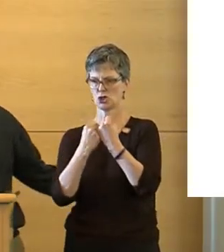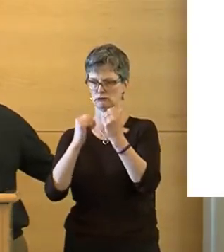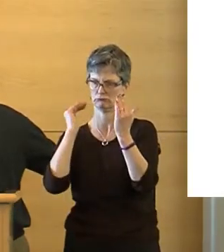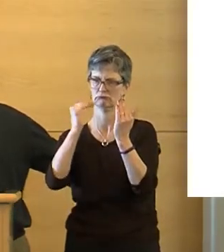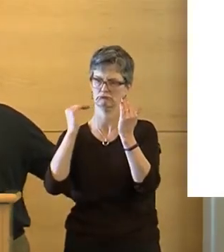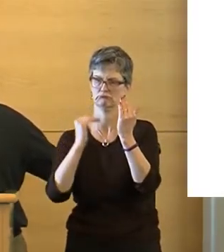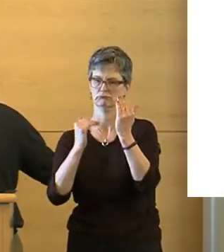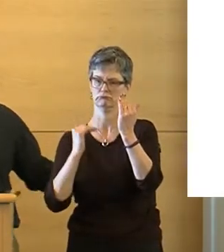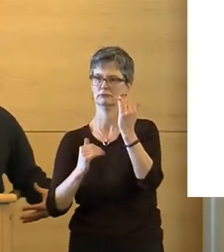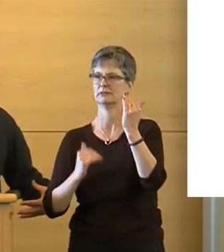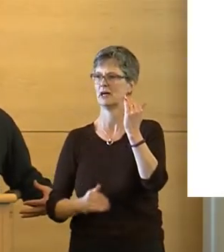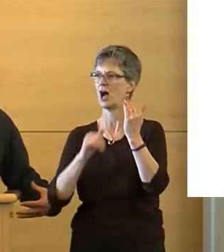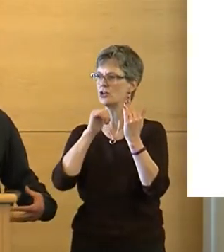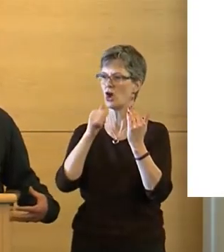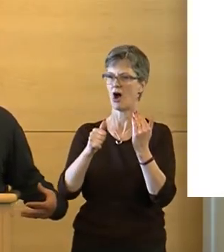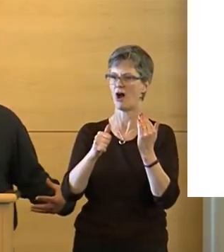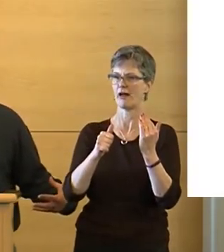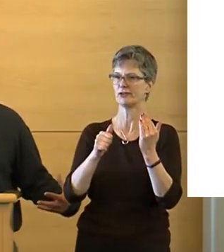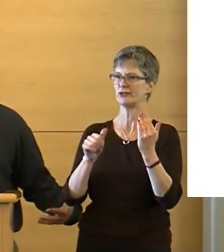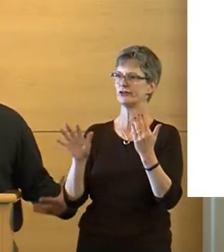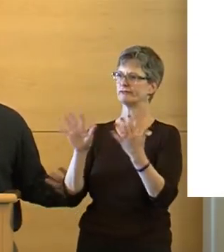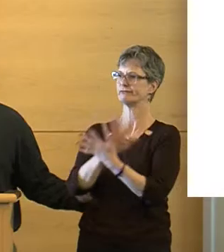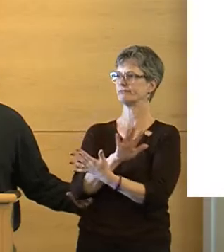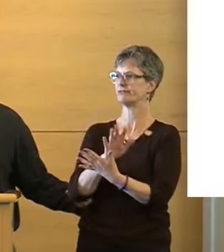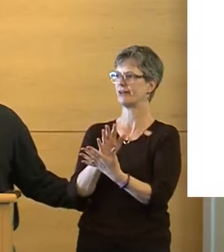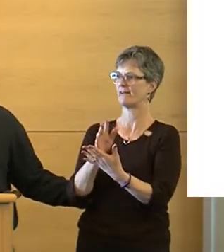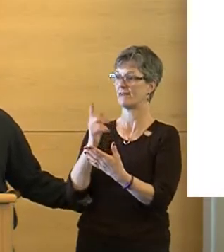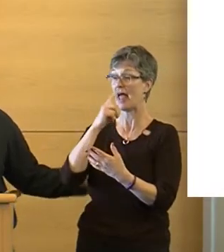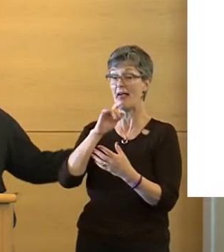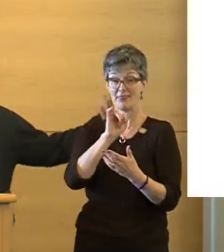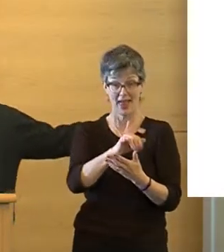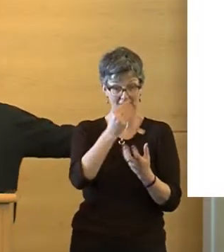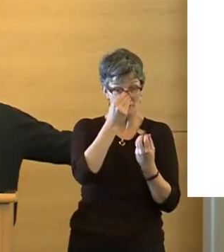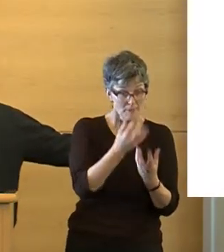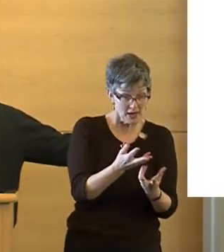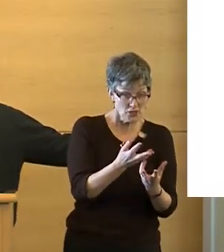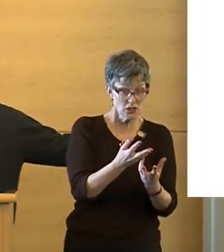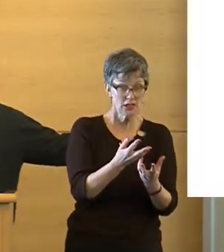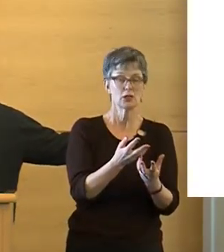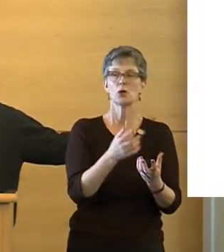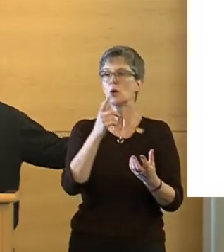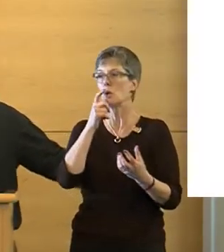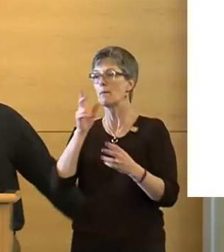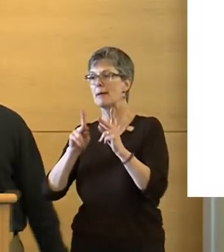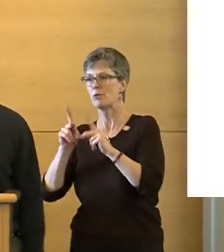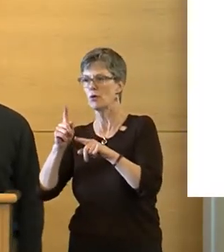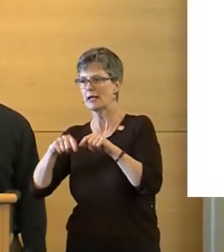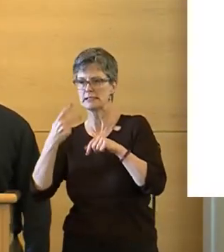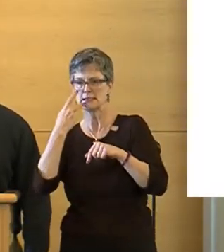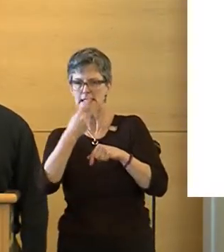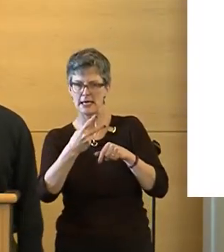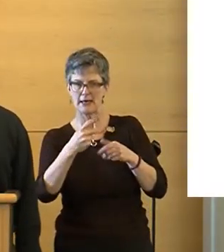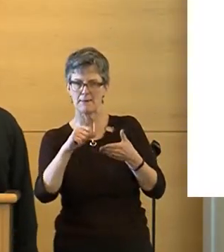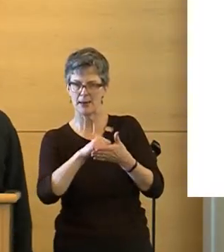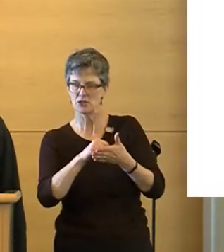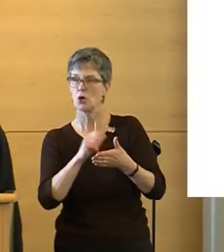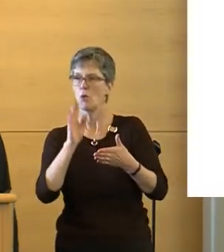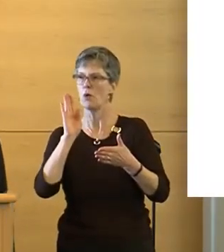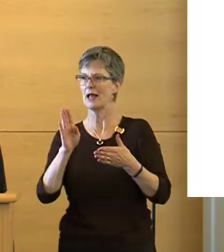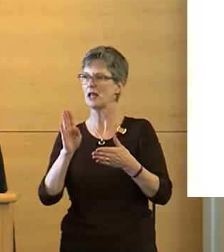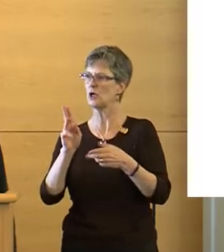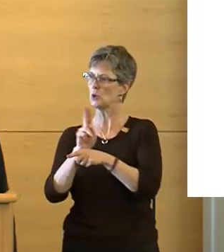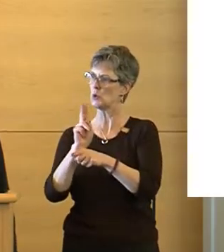processing platform. Or on a web page, you need to use the proper markup so that a list actually is a